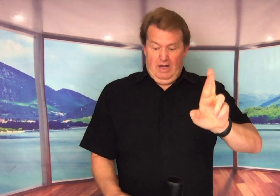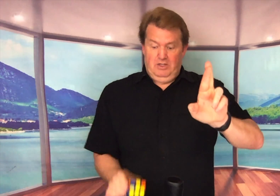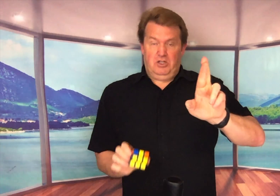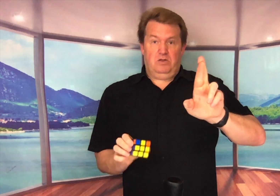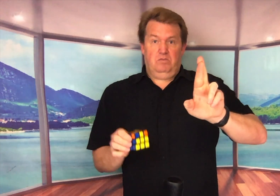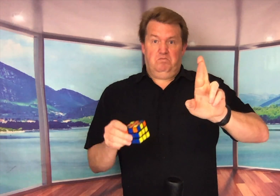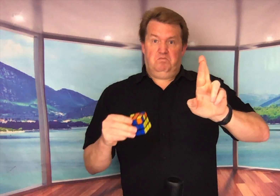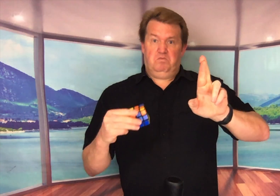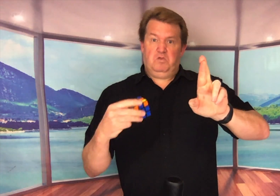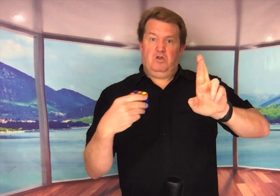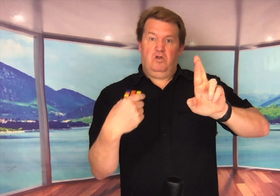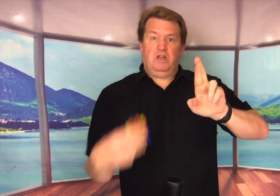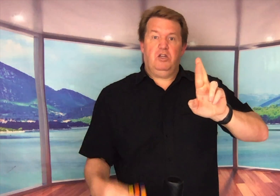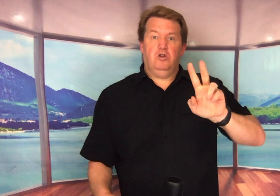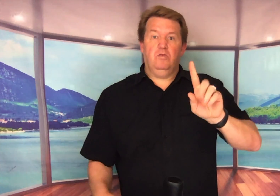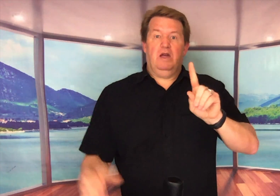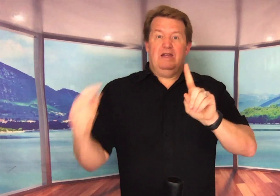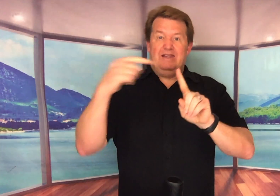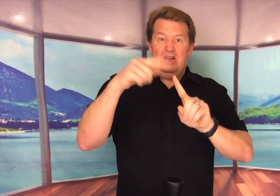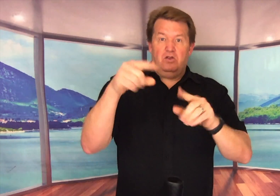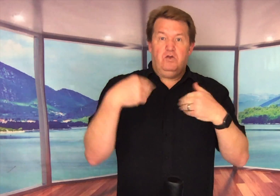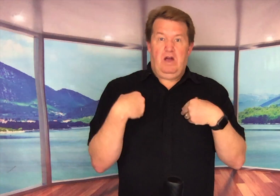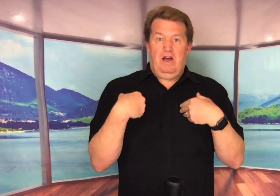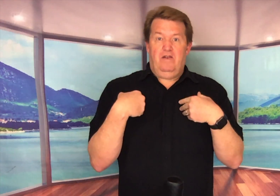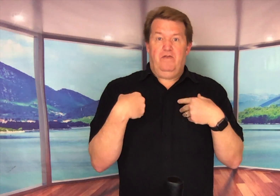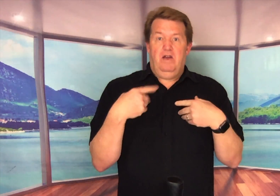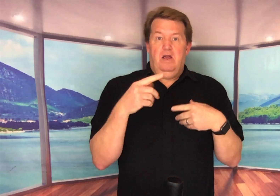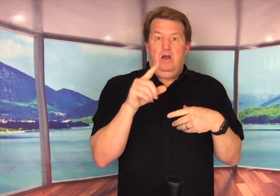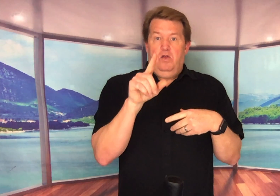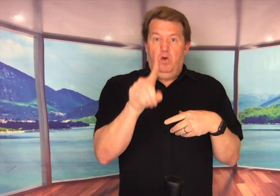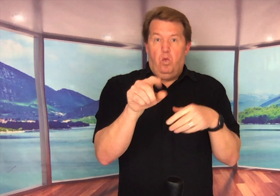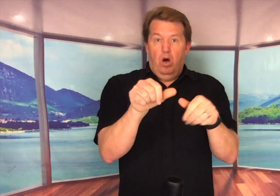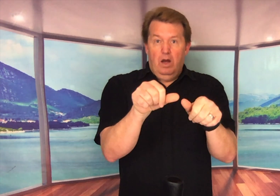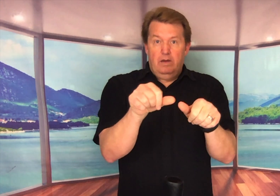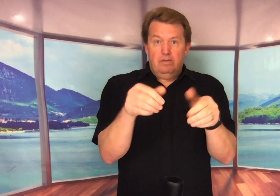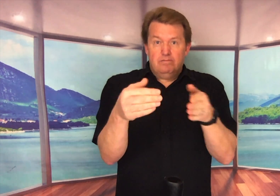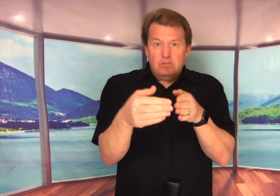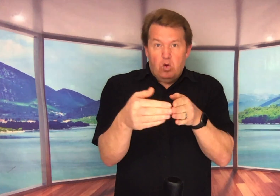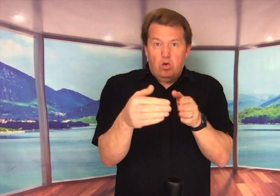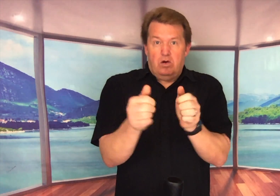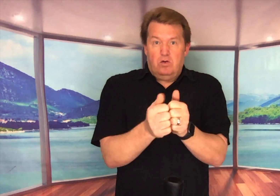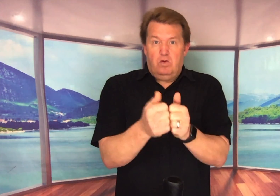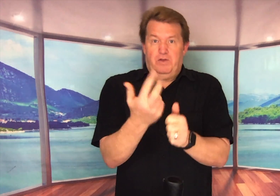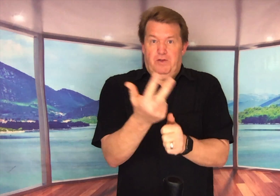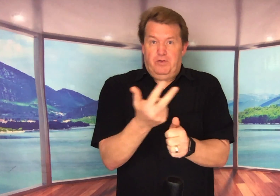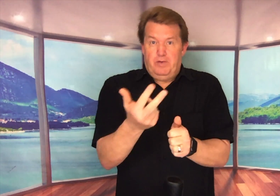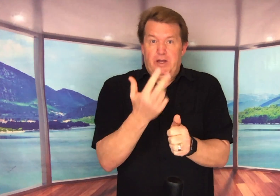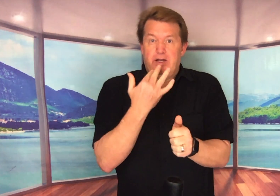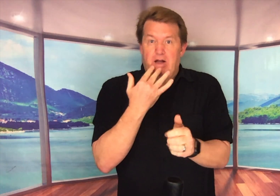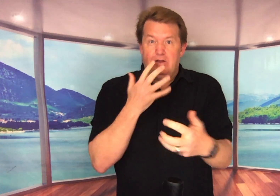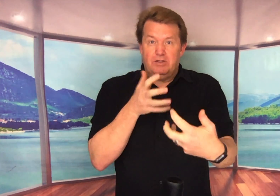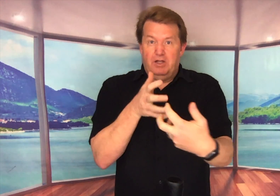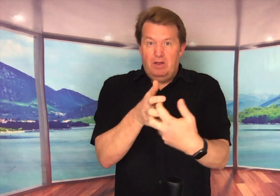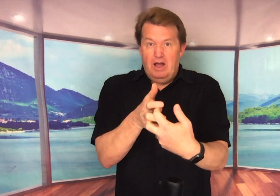Just turn the cube until you have the one corner with three colors that line